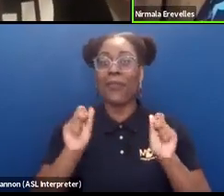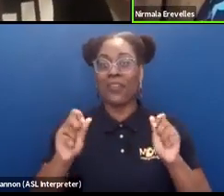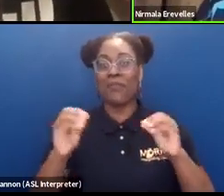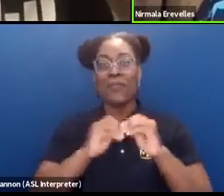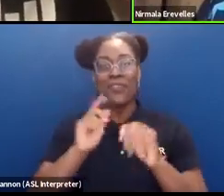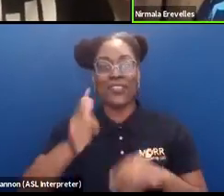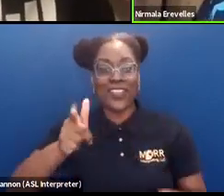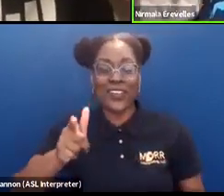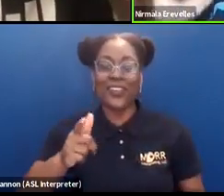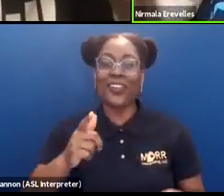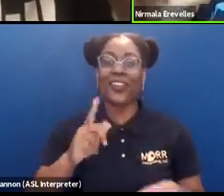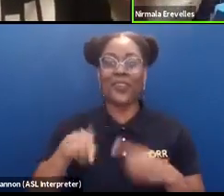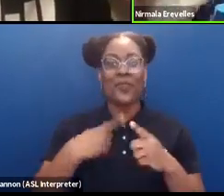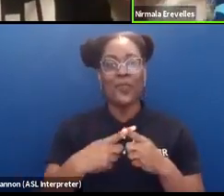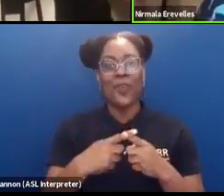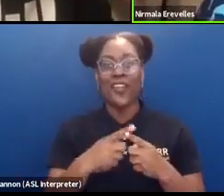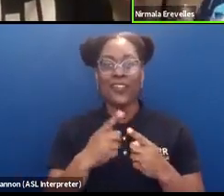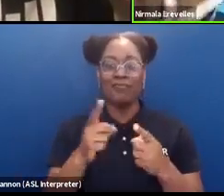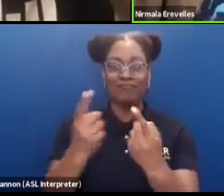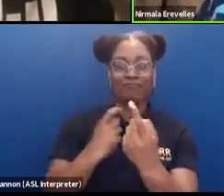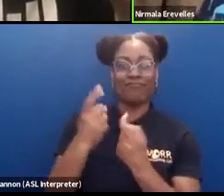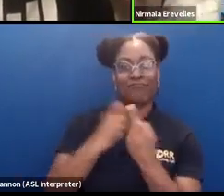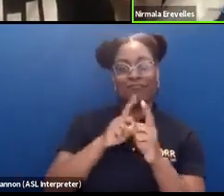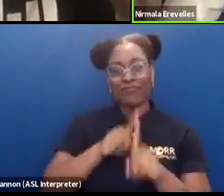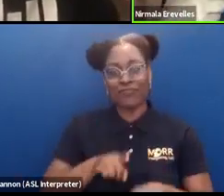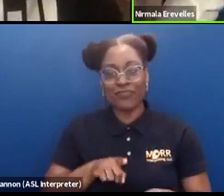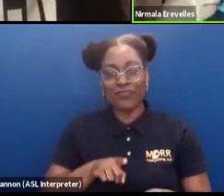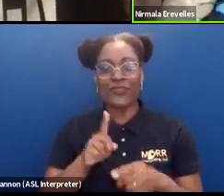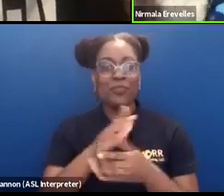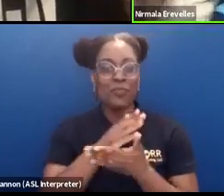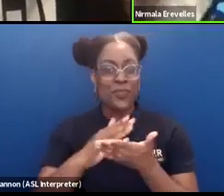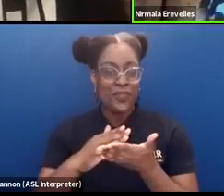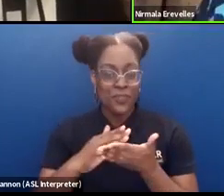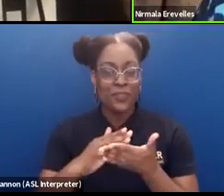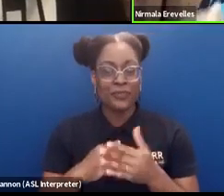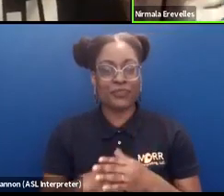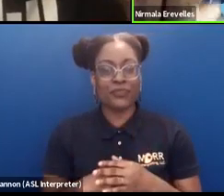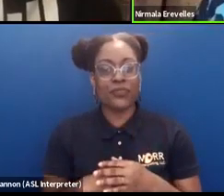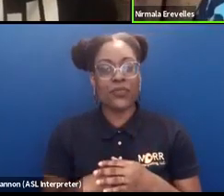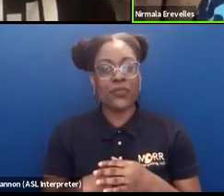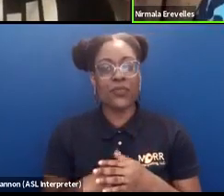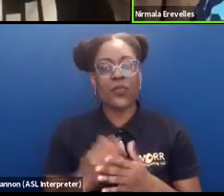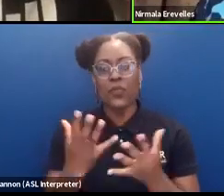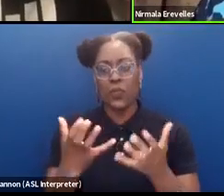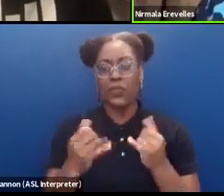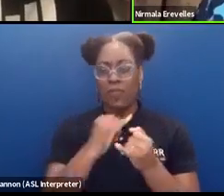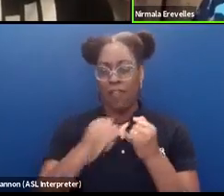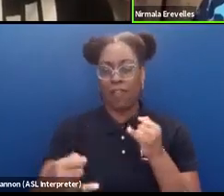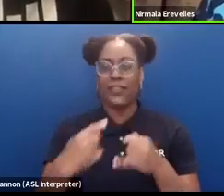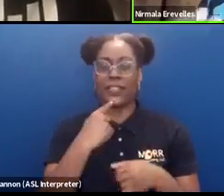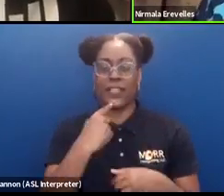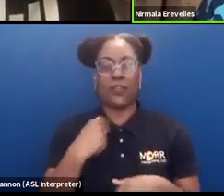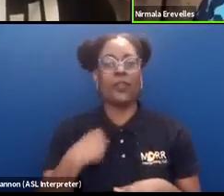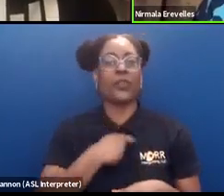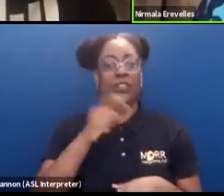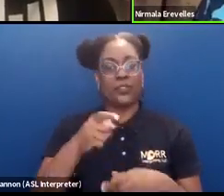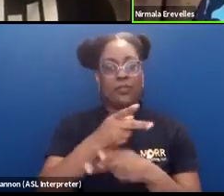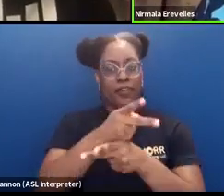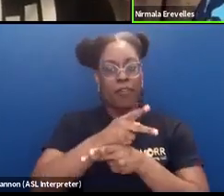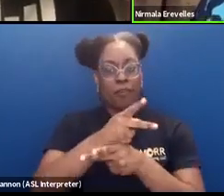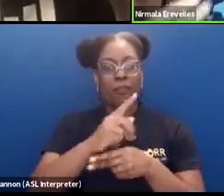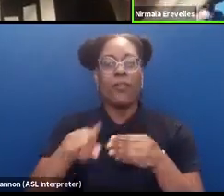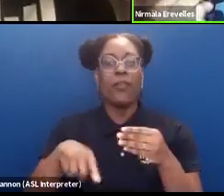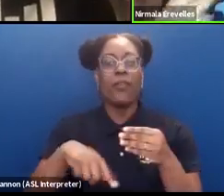is that we need to be very careful about the ways in which disability is framed in discussions of